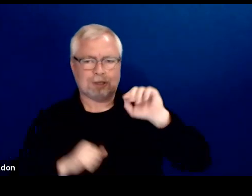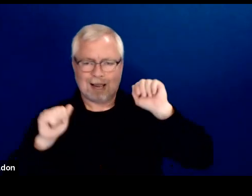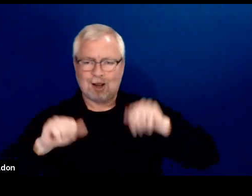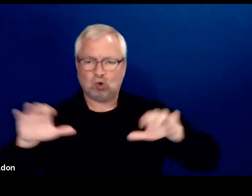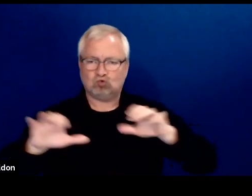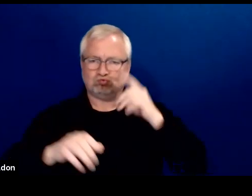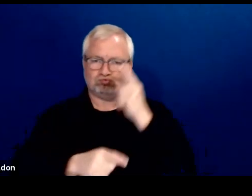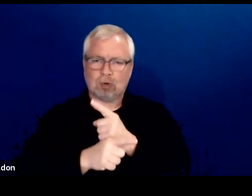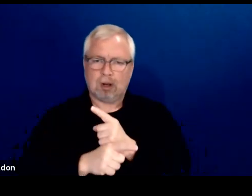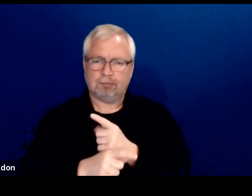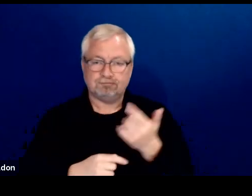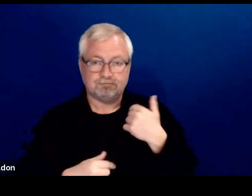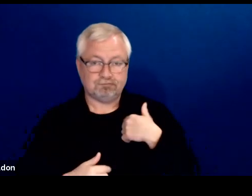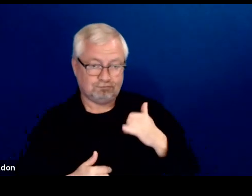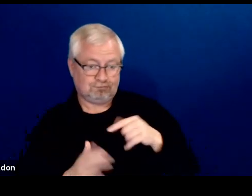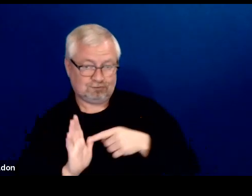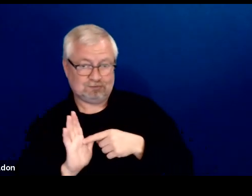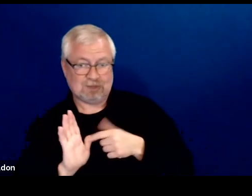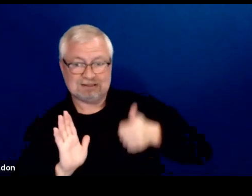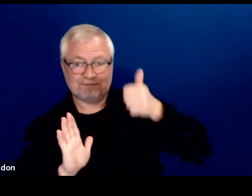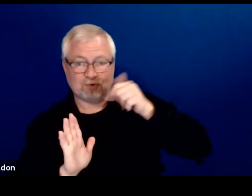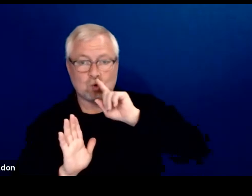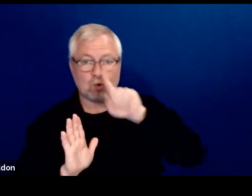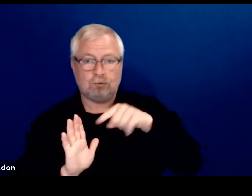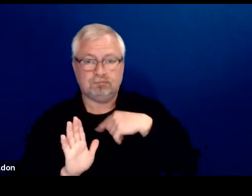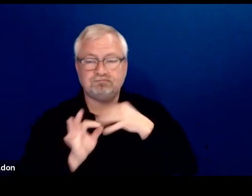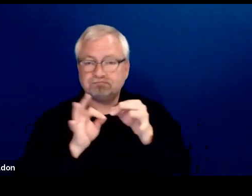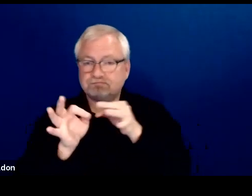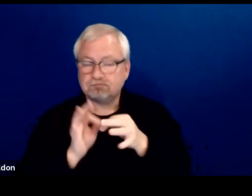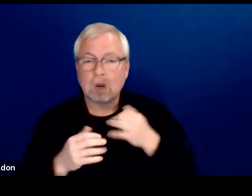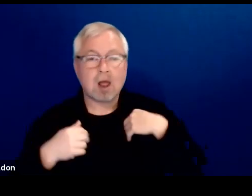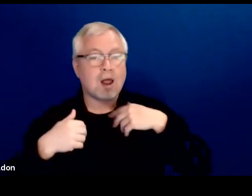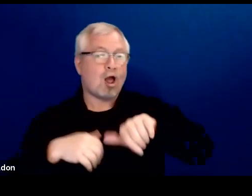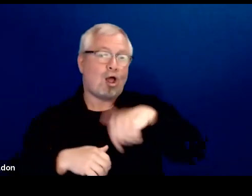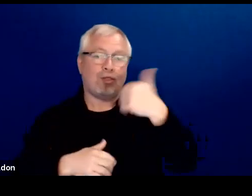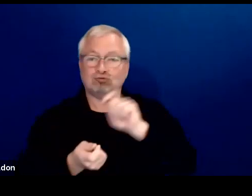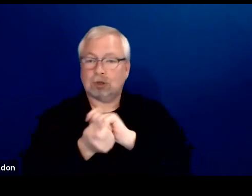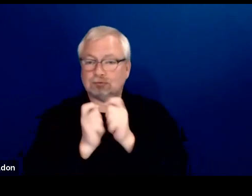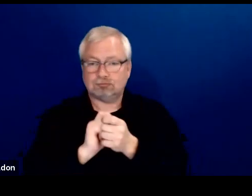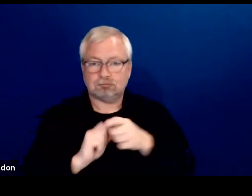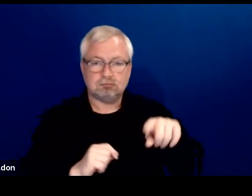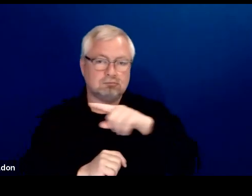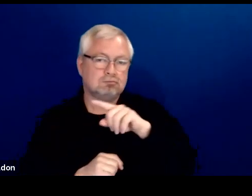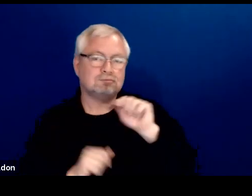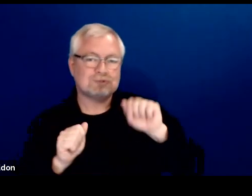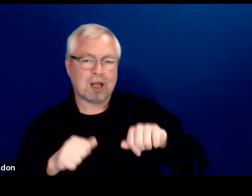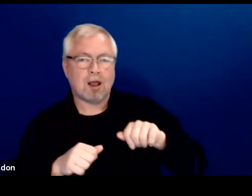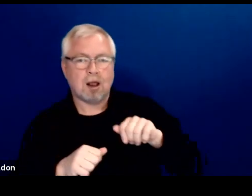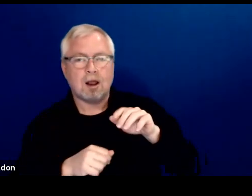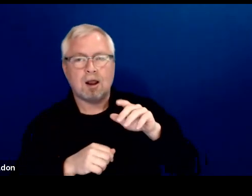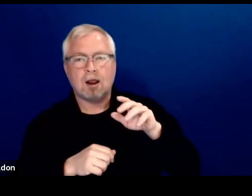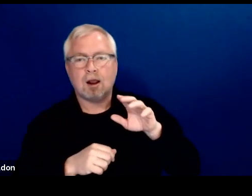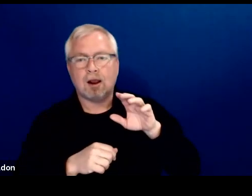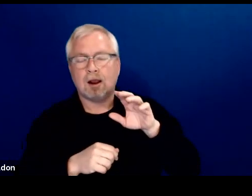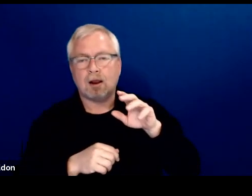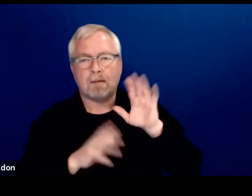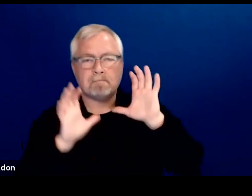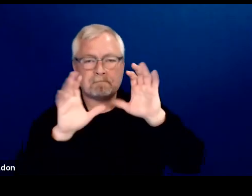changes that are in there, allowing businesses to go back and manage their inventory. Some of the things is